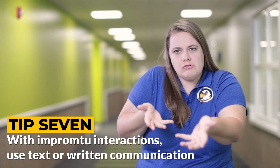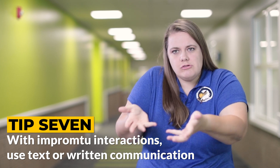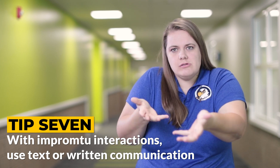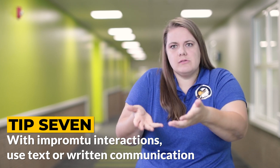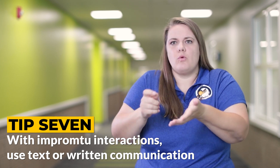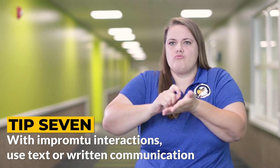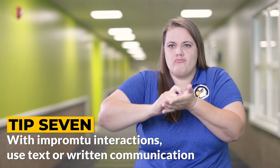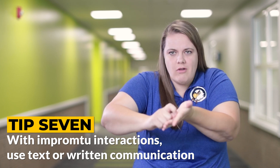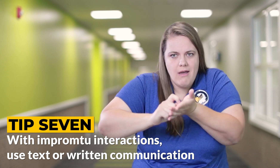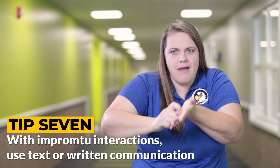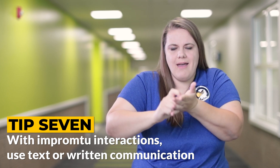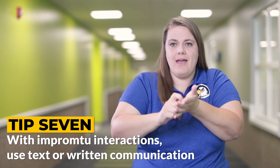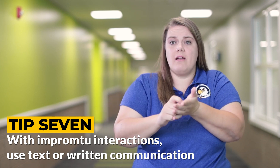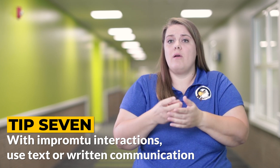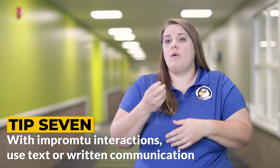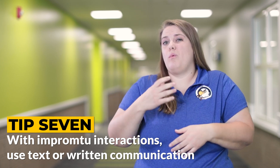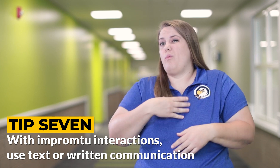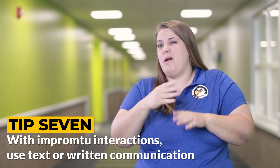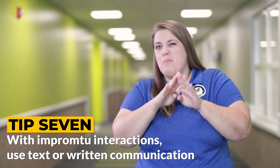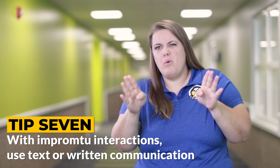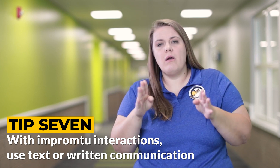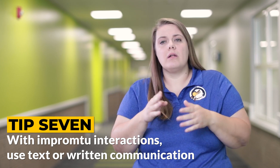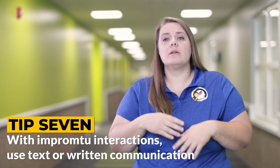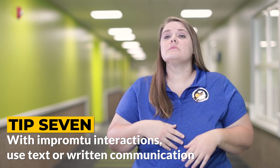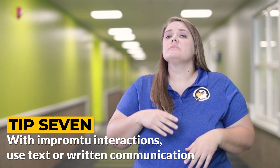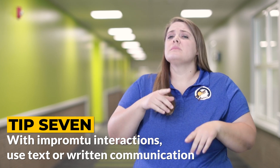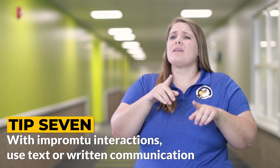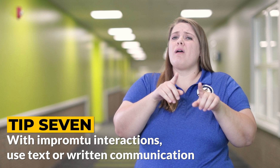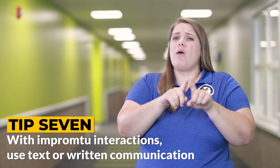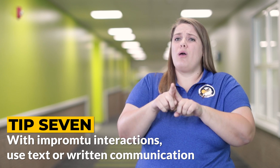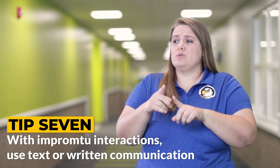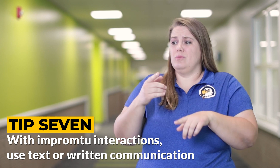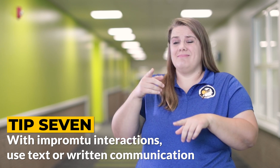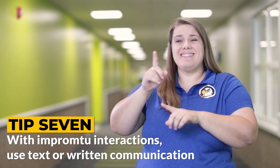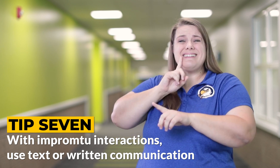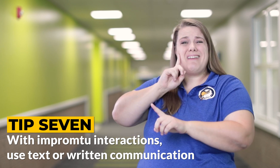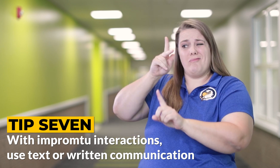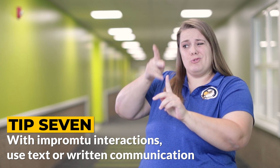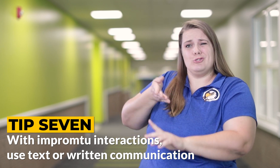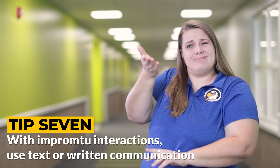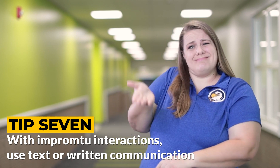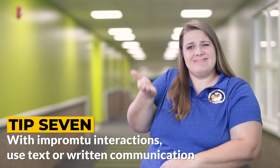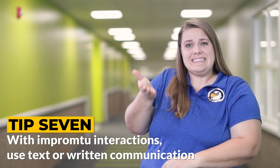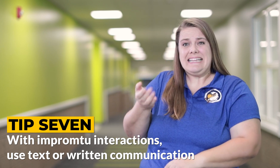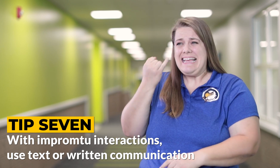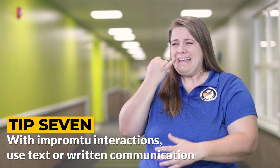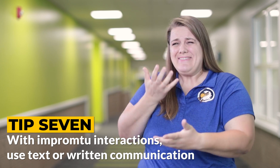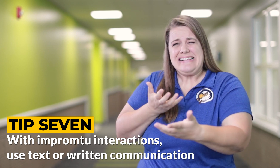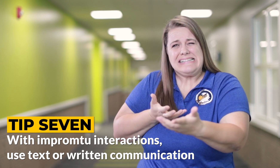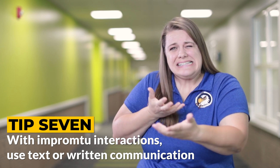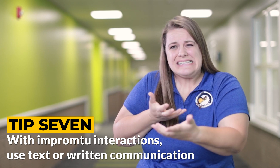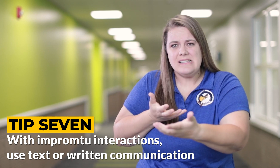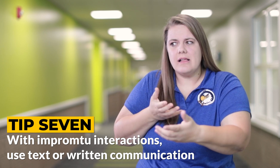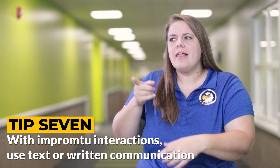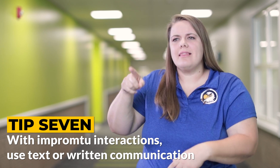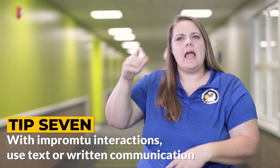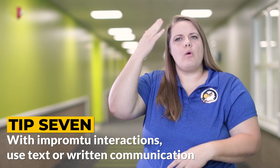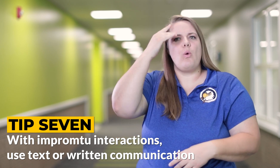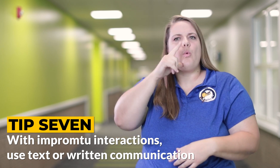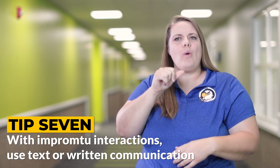or writing back and forth, maybe using a whiteboard. Also, if you feel that you're not being understood, the